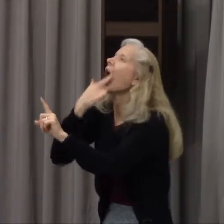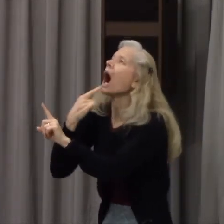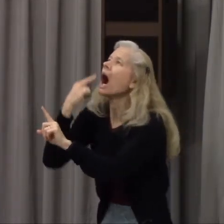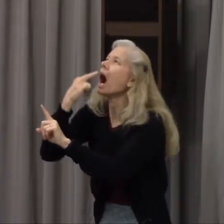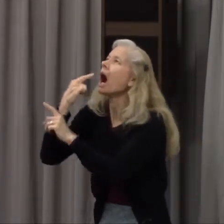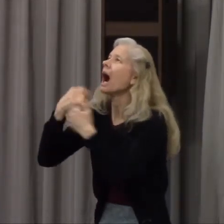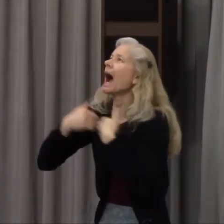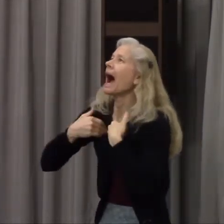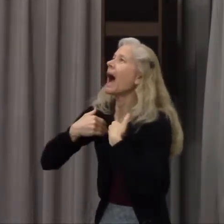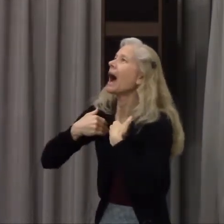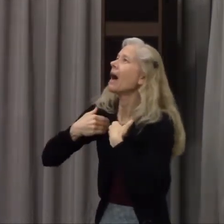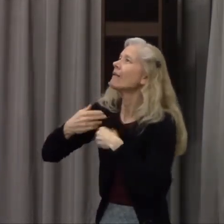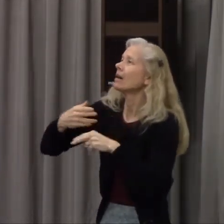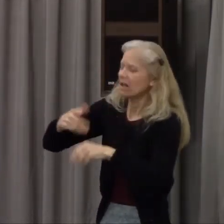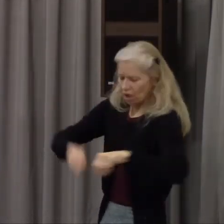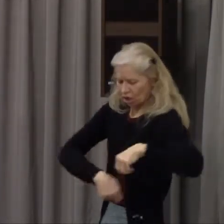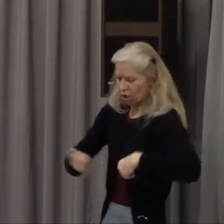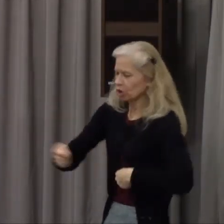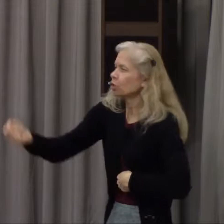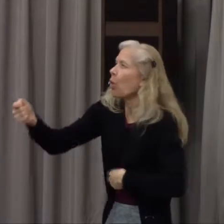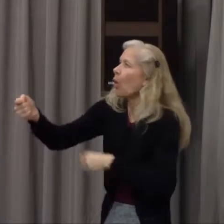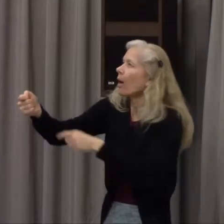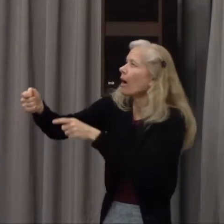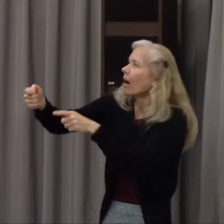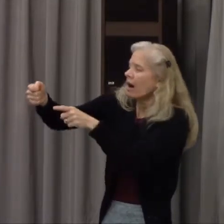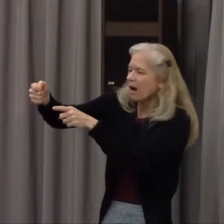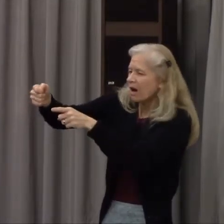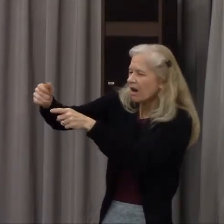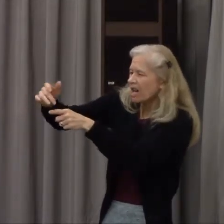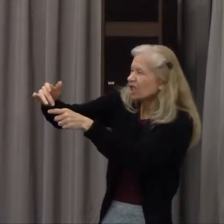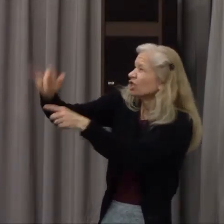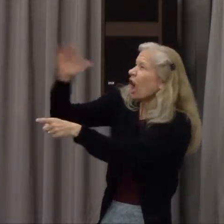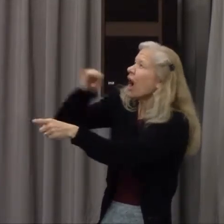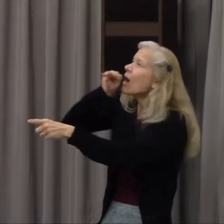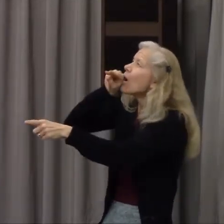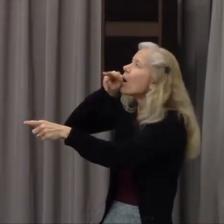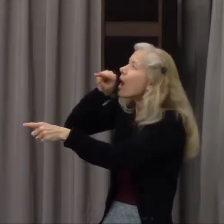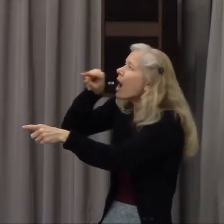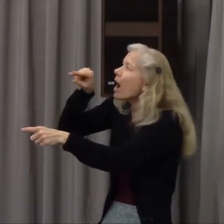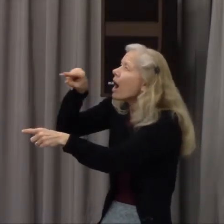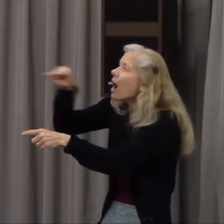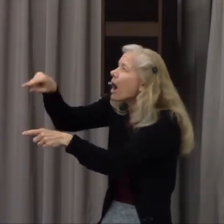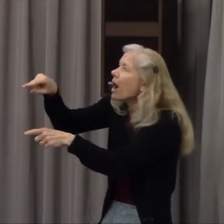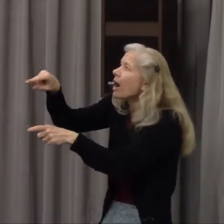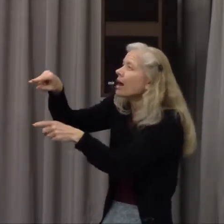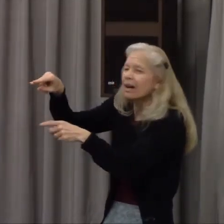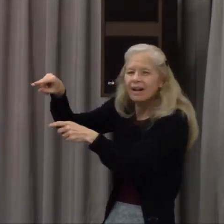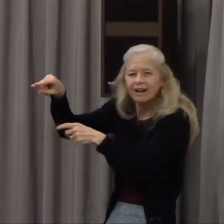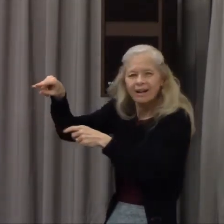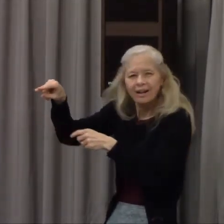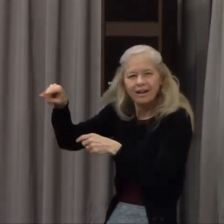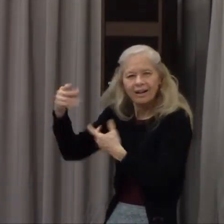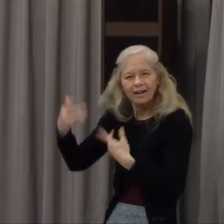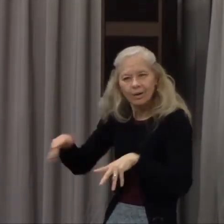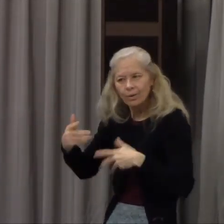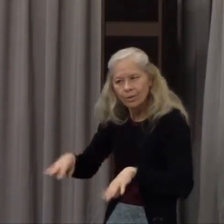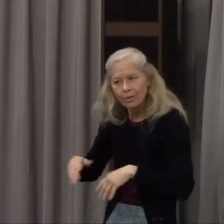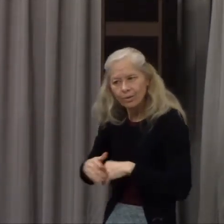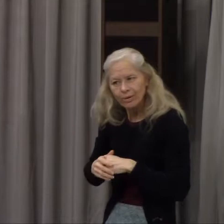We'll consider how that sword was used. You see part of it up there already. How was that sword used? Oh, remember